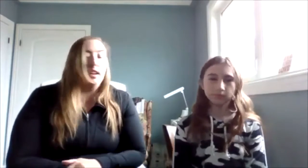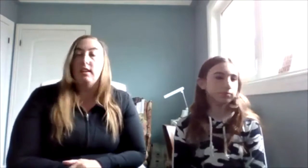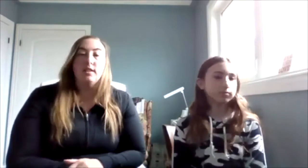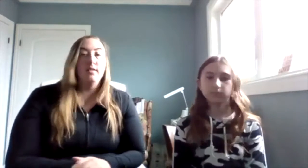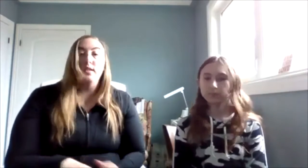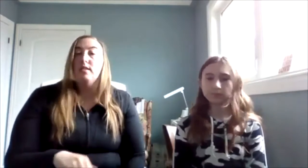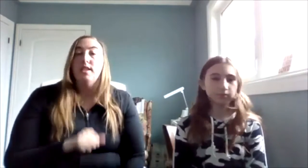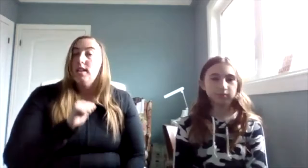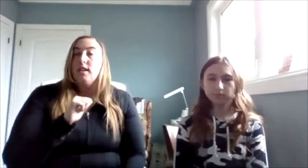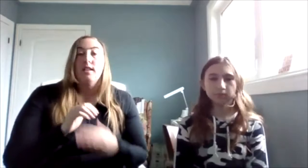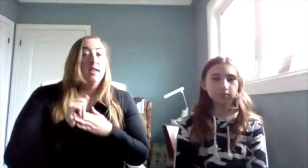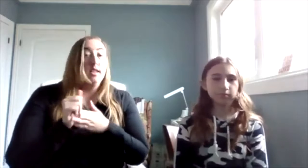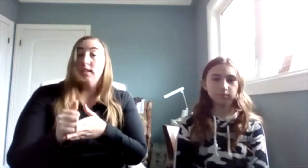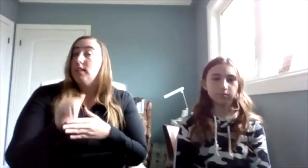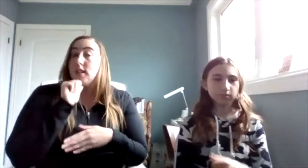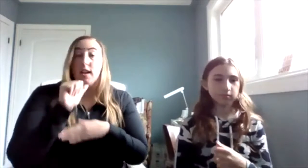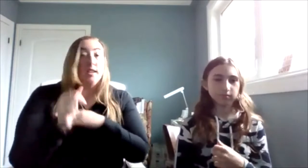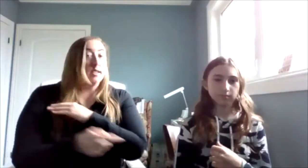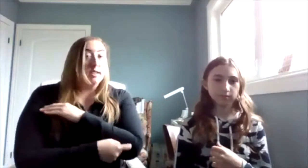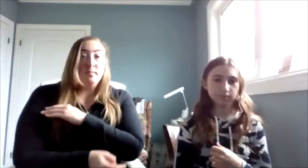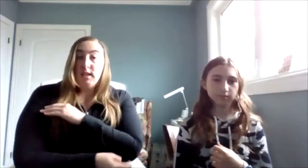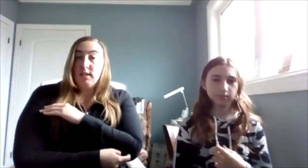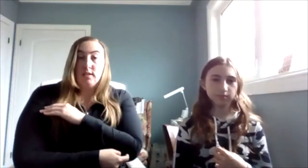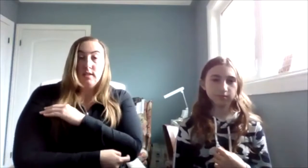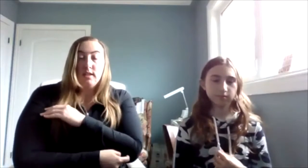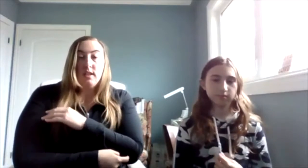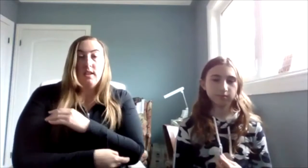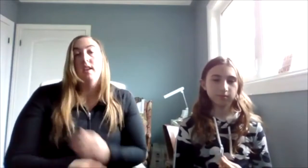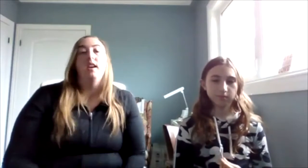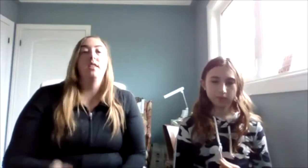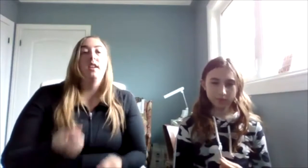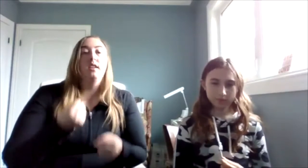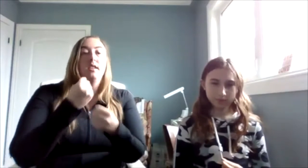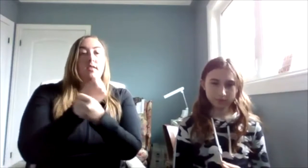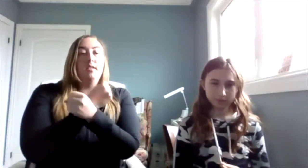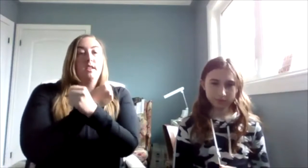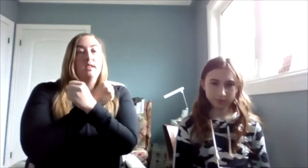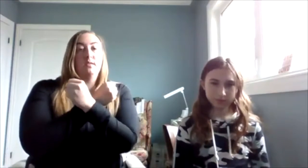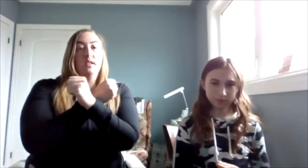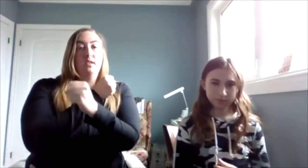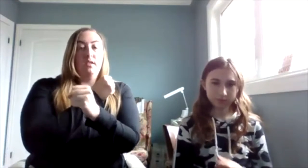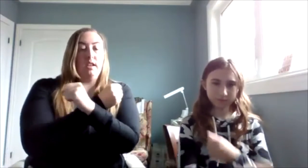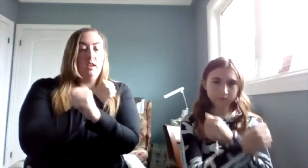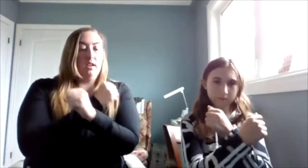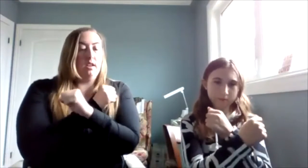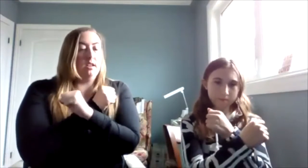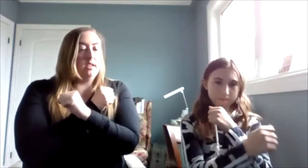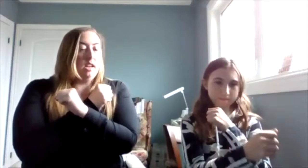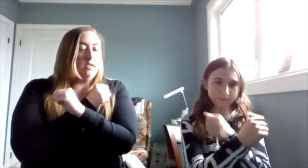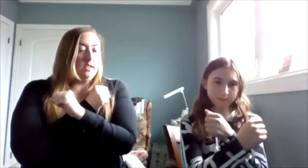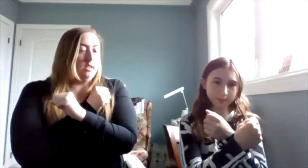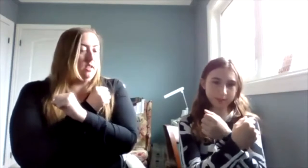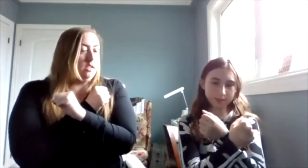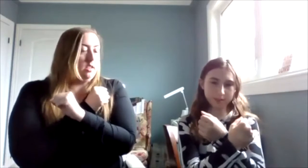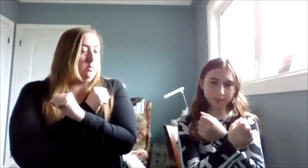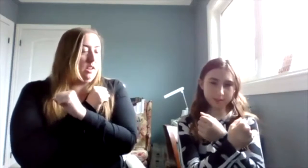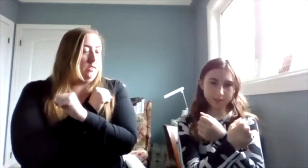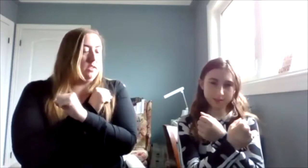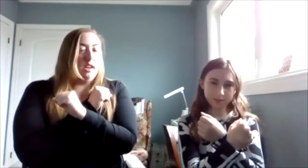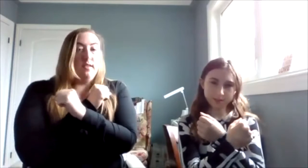negative. So lead us not into temptation. And then deliver us. We're going to do like your save. It's the same sign for save.